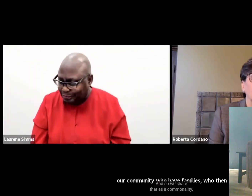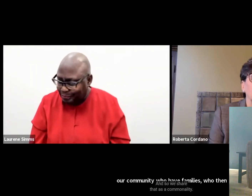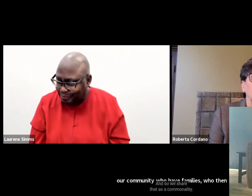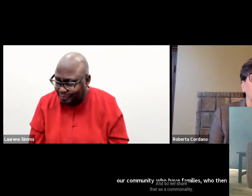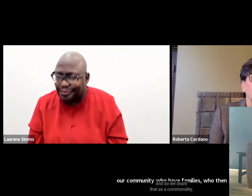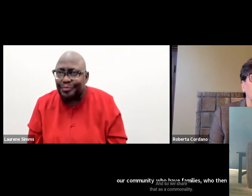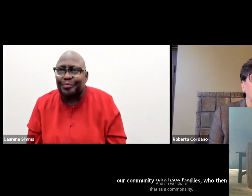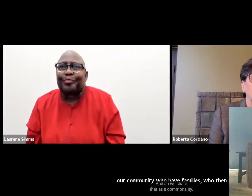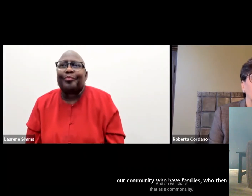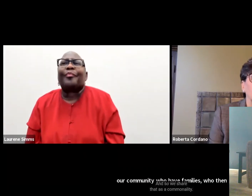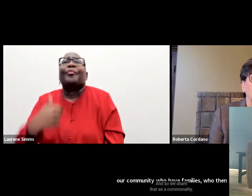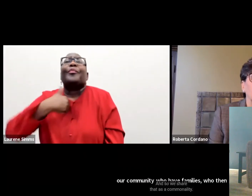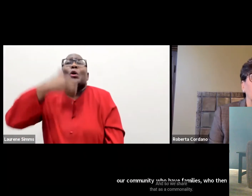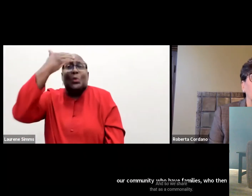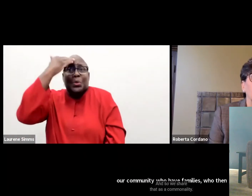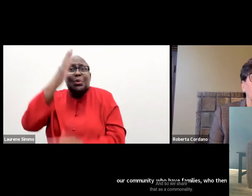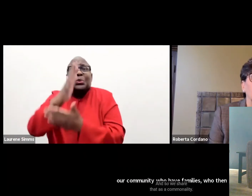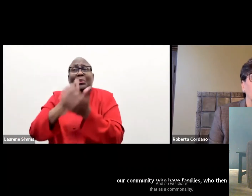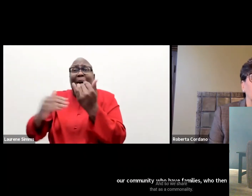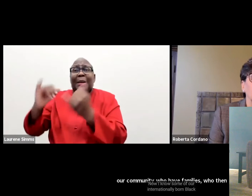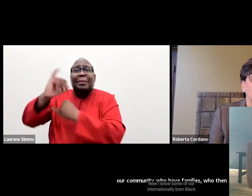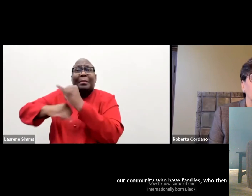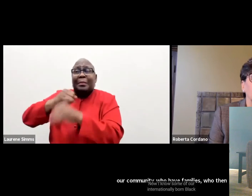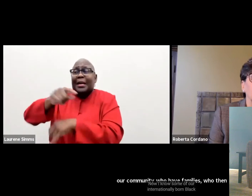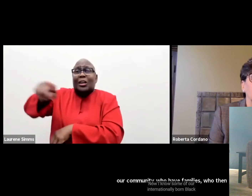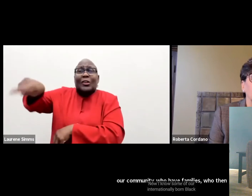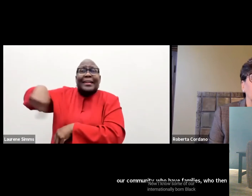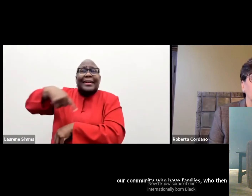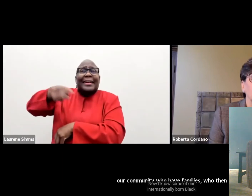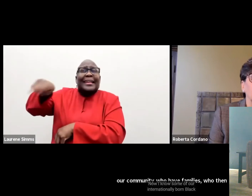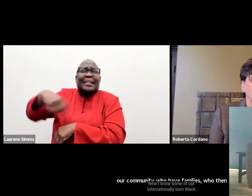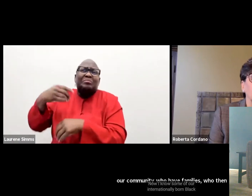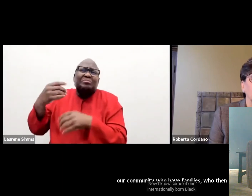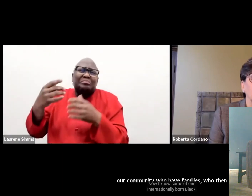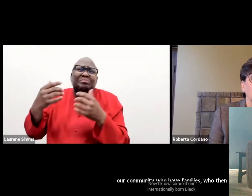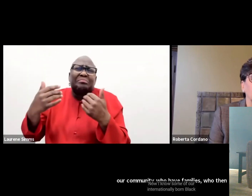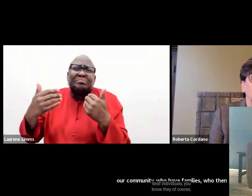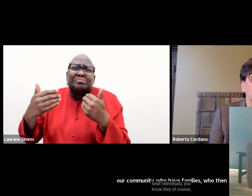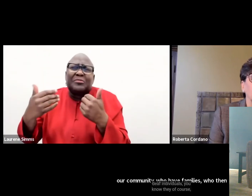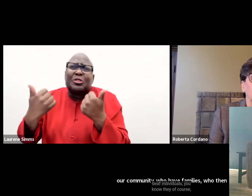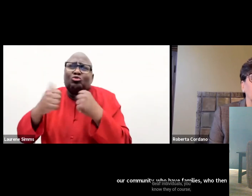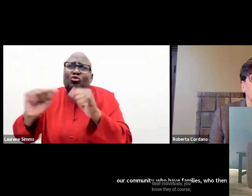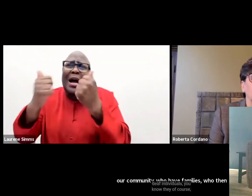has also experienced systematic racism.